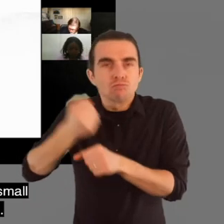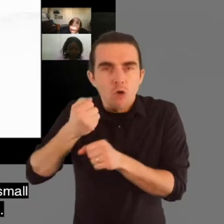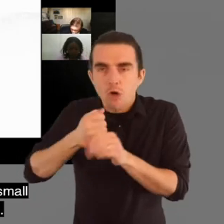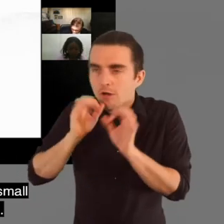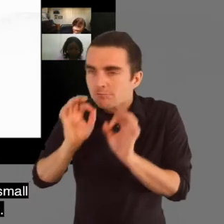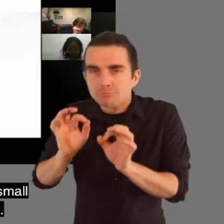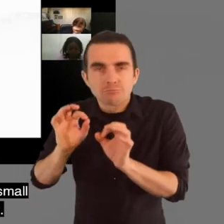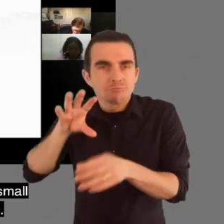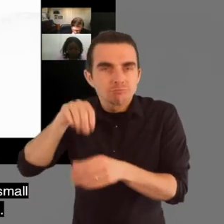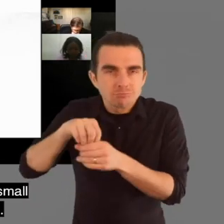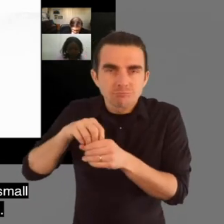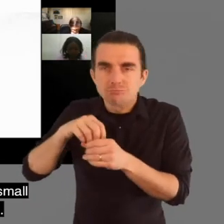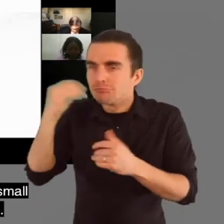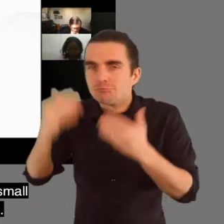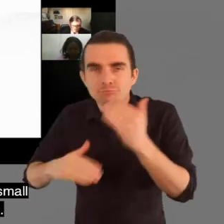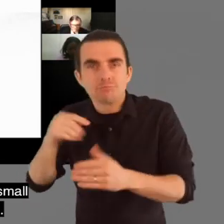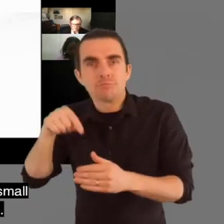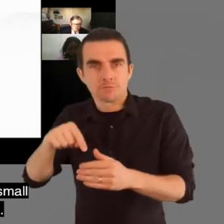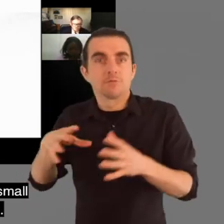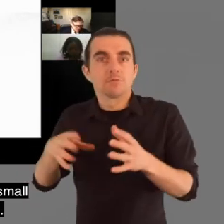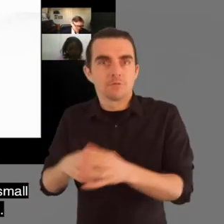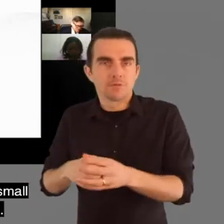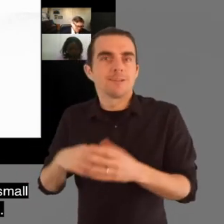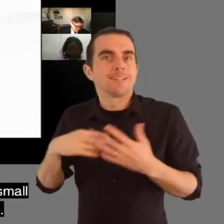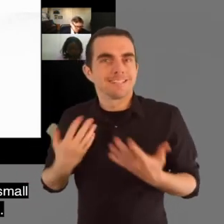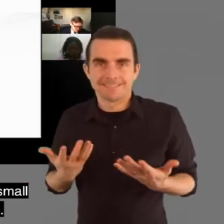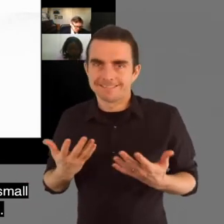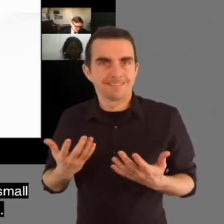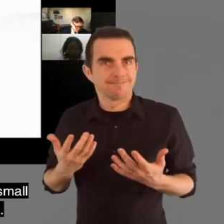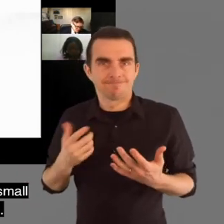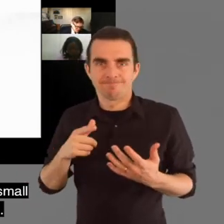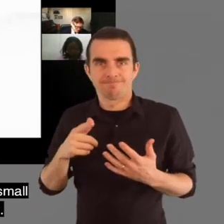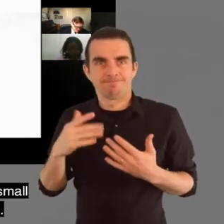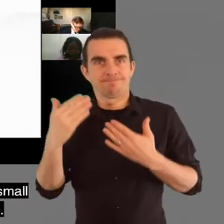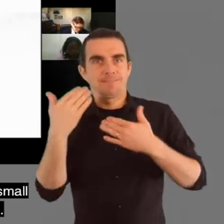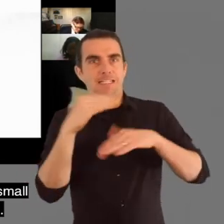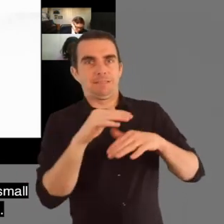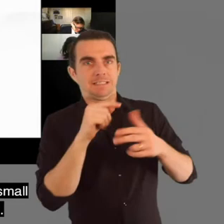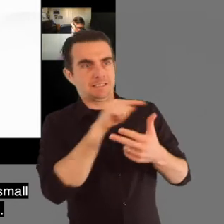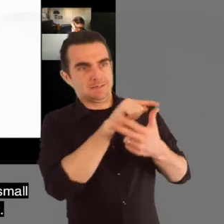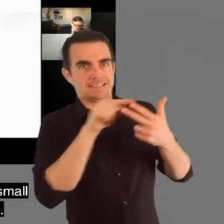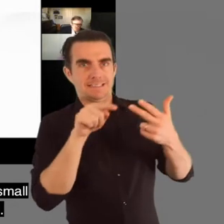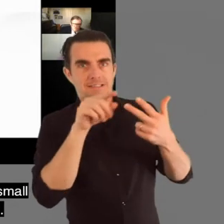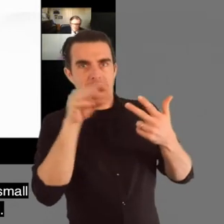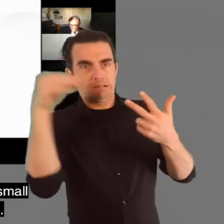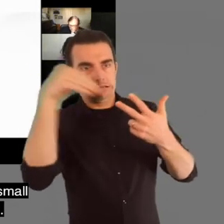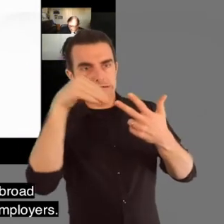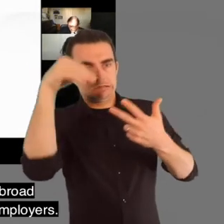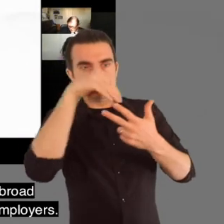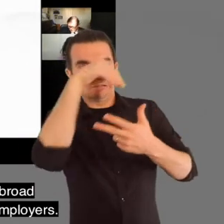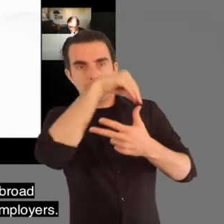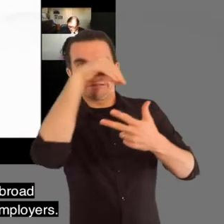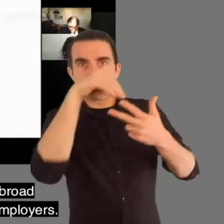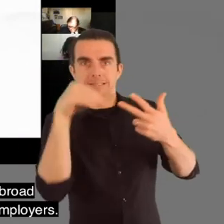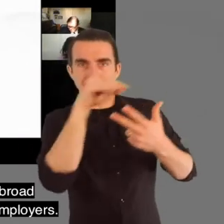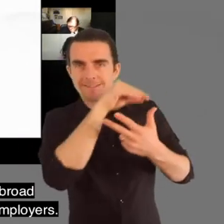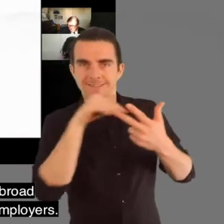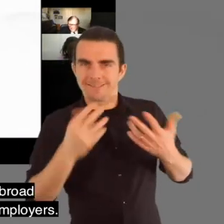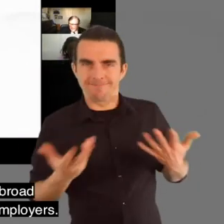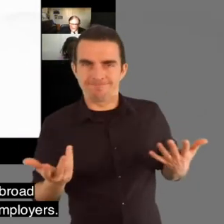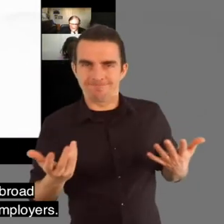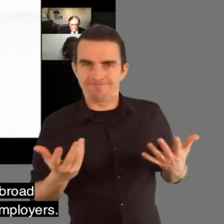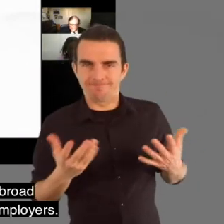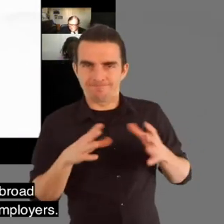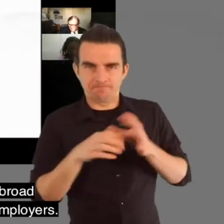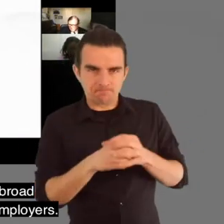So the people do engage in small trades in wherever they are. But again, it is limited to the three